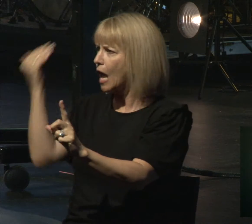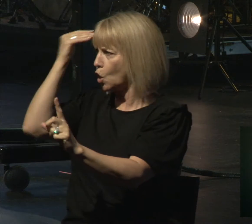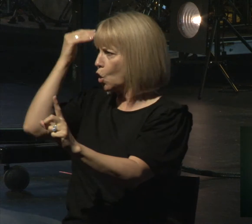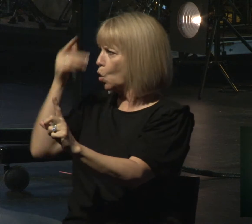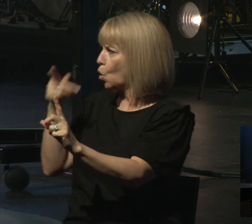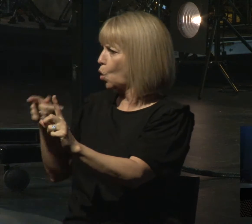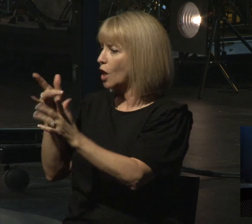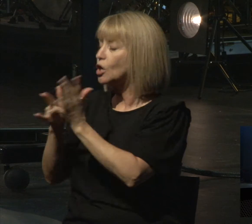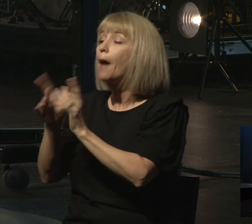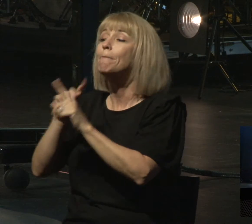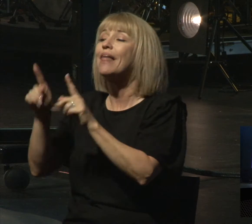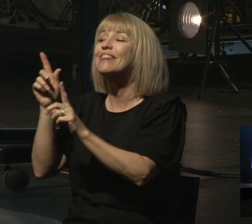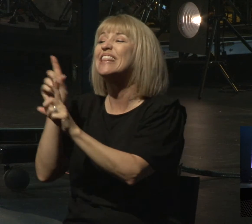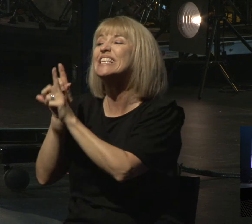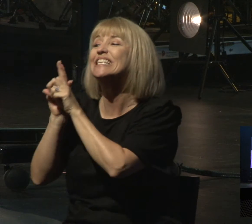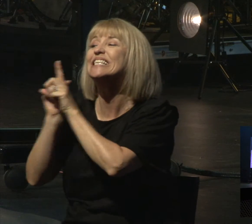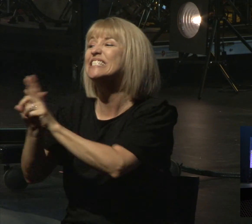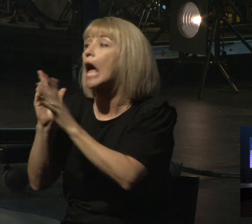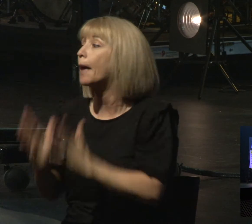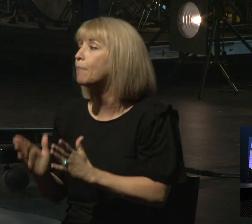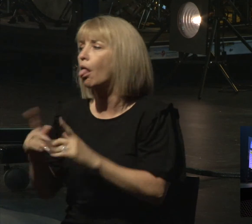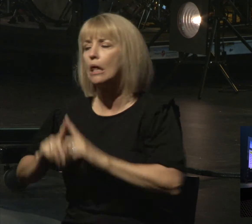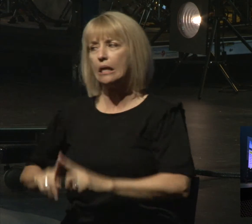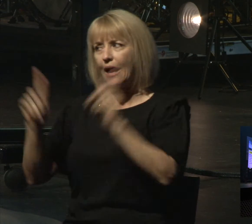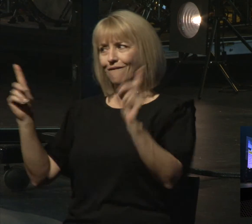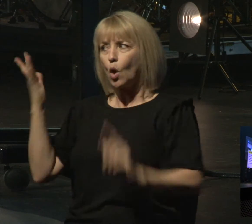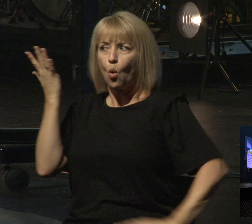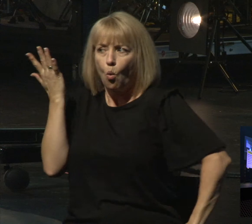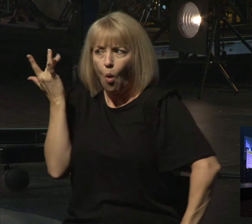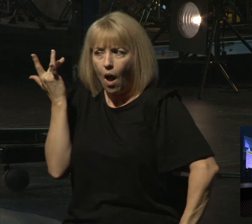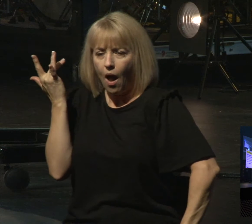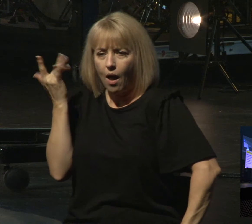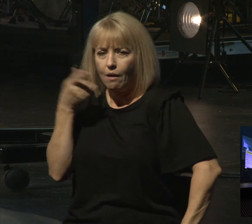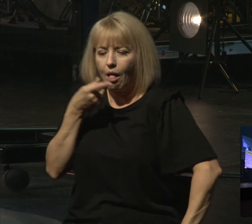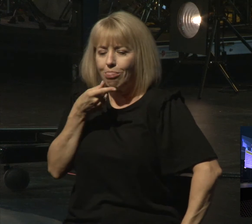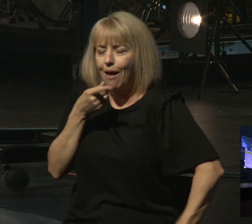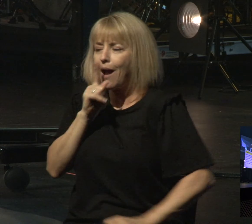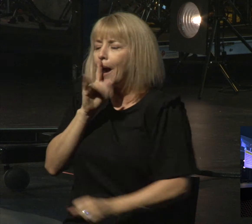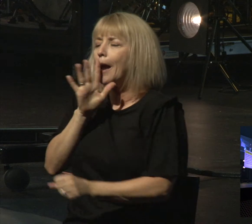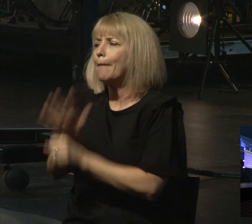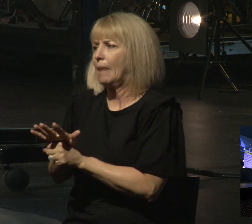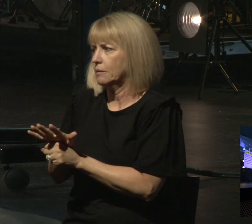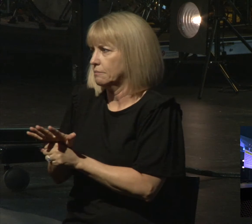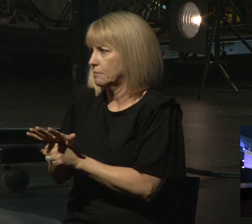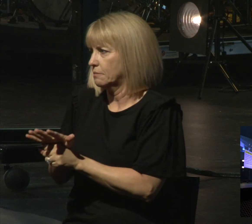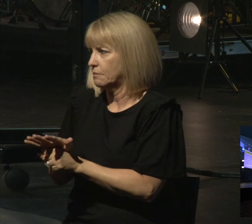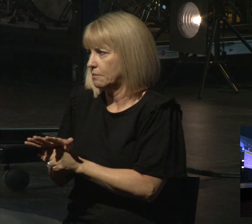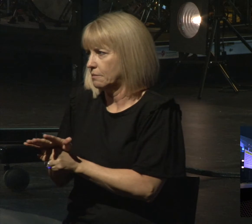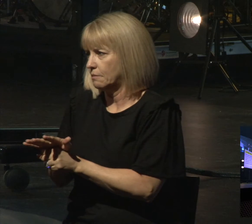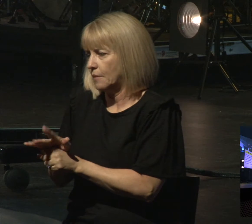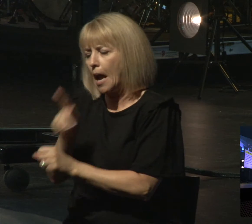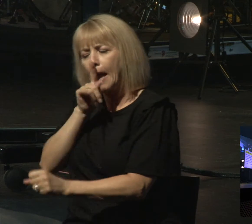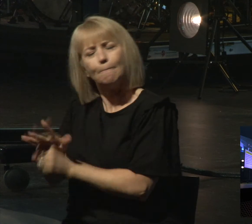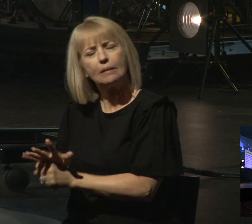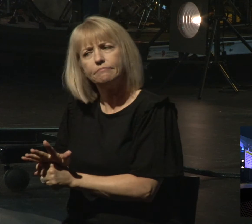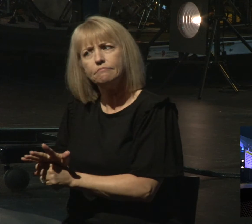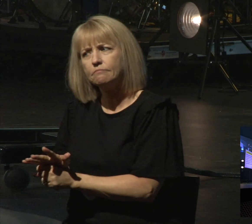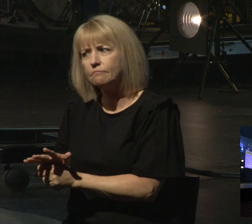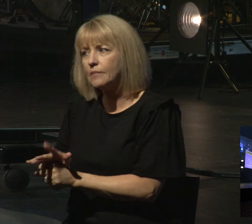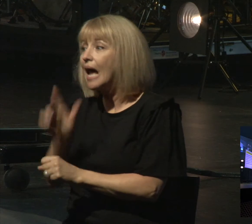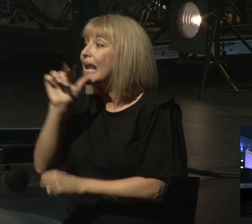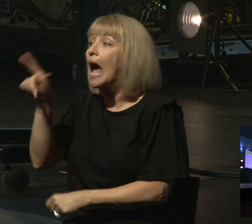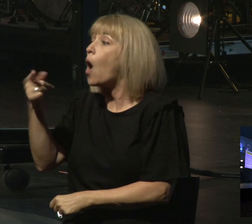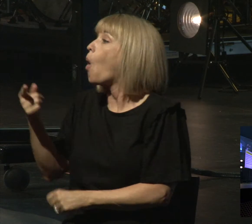separated from being in the crowd versus being a disciple? Commitment. That's what separated them.